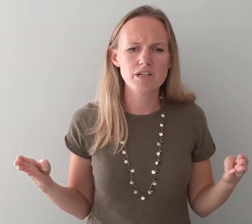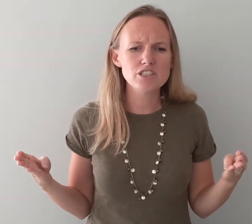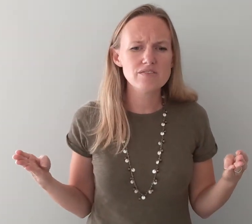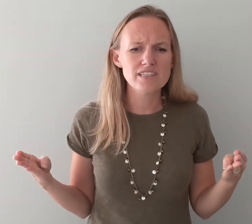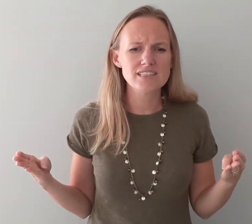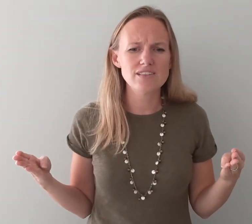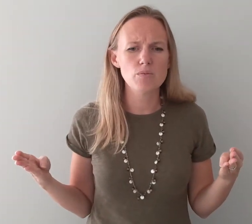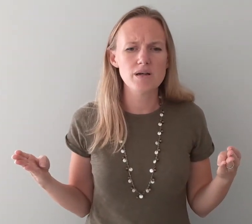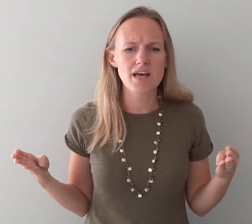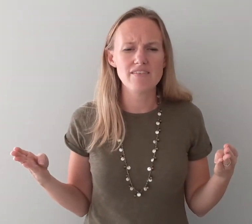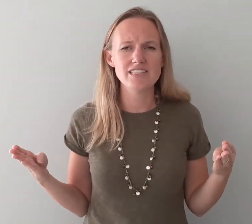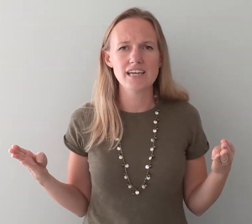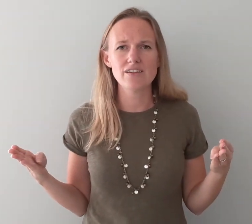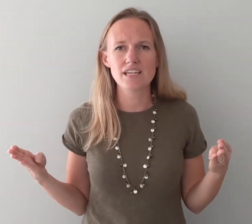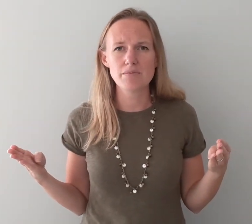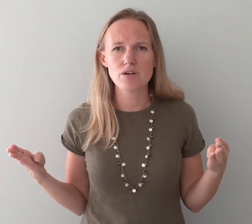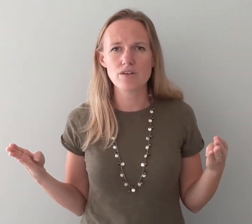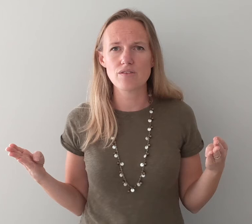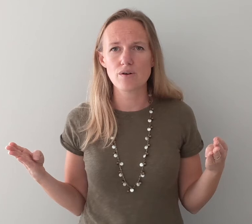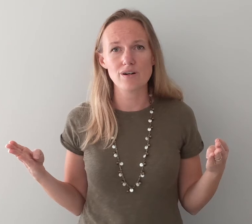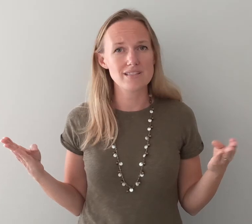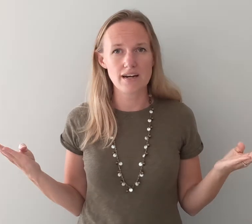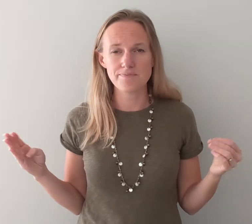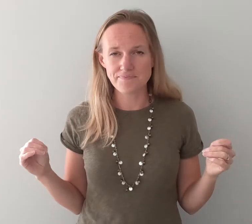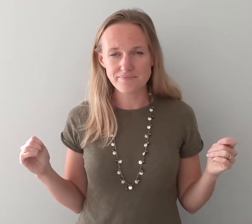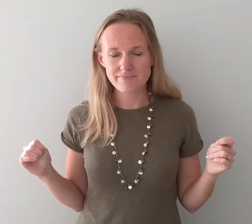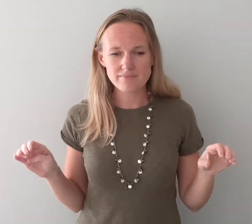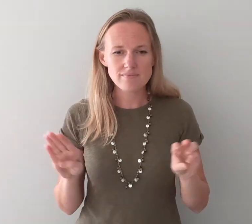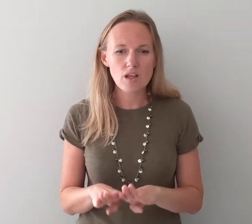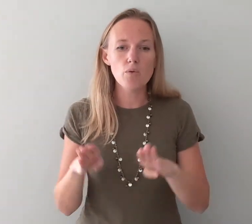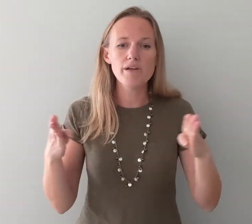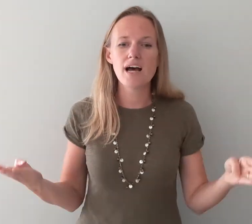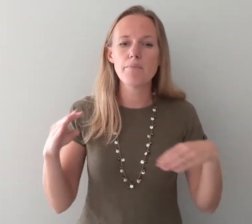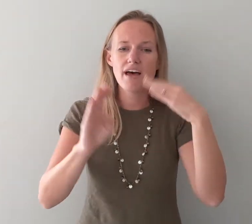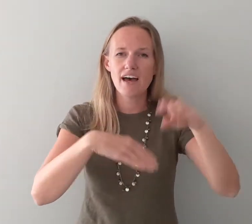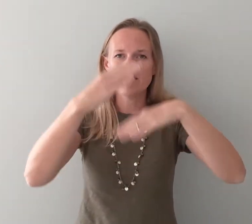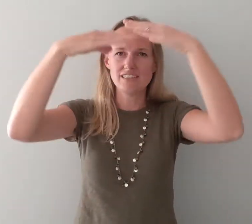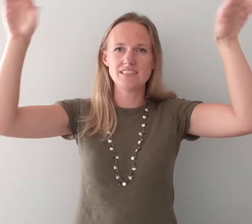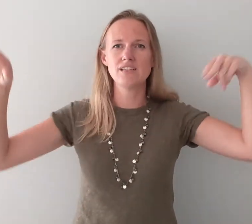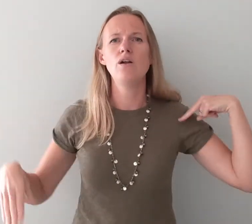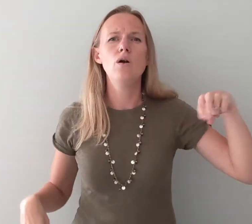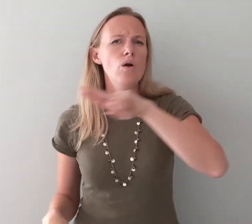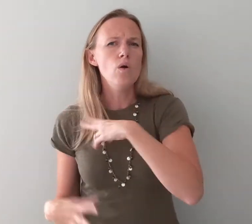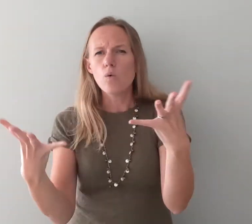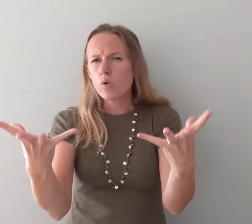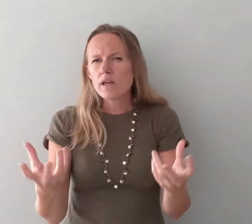sure if it says open up the heavens again or it keeps going through the chorus there. Open up the heavens. We